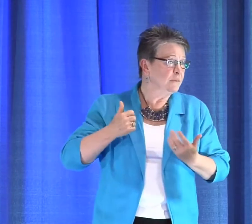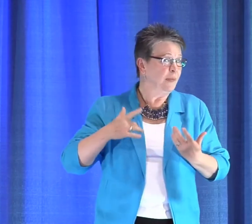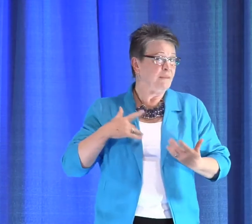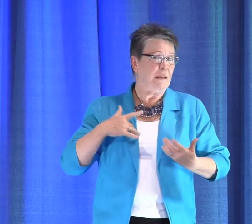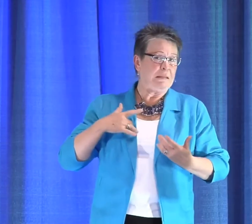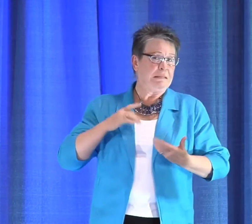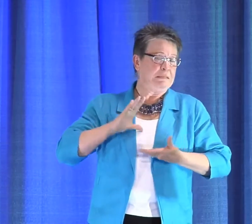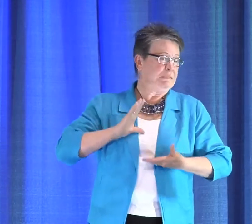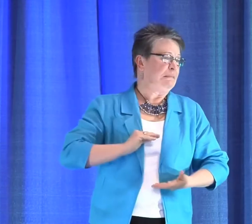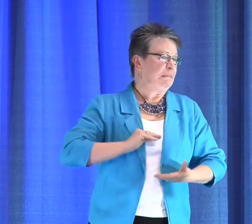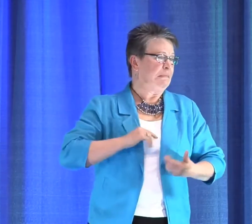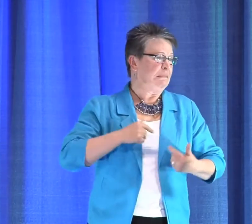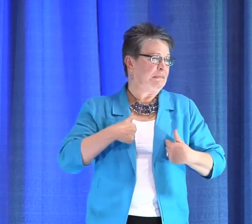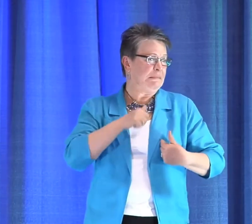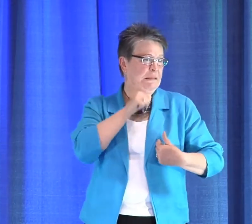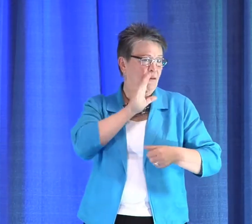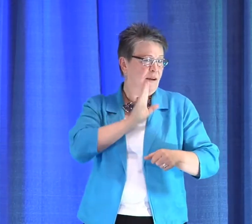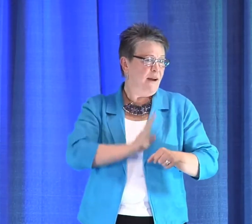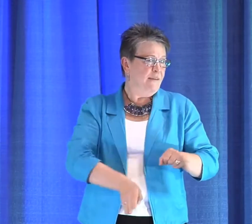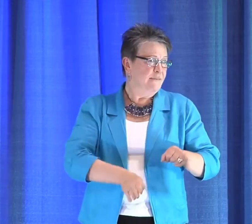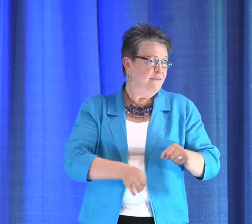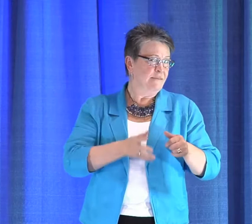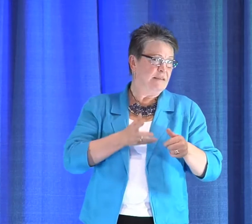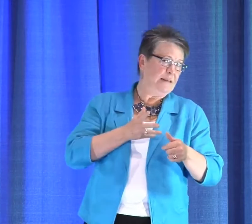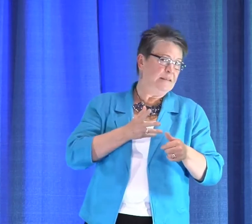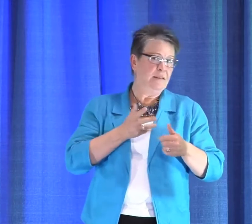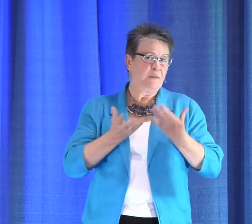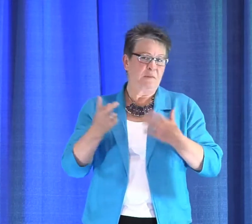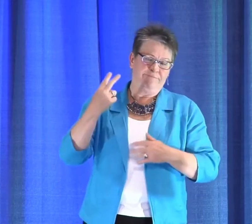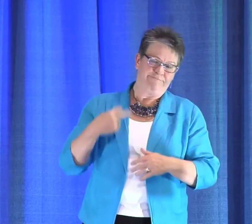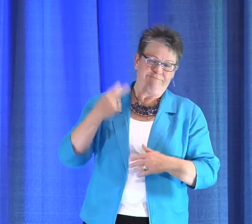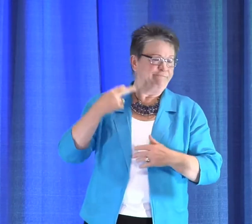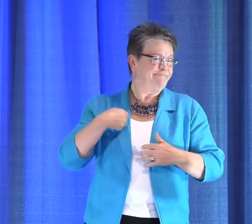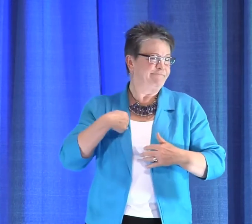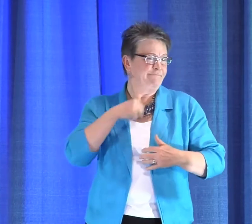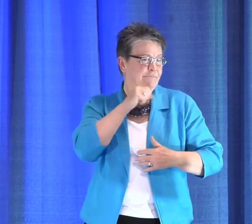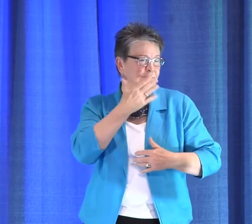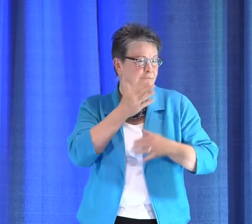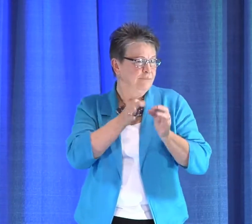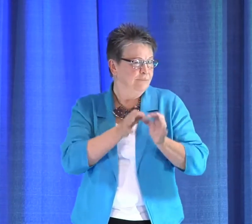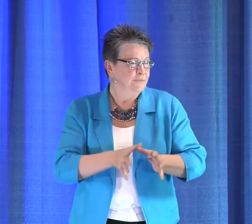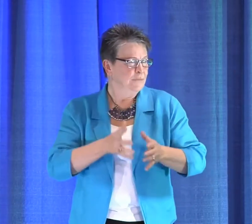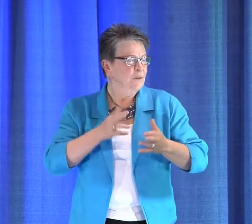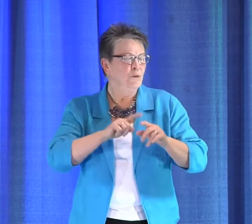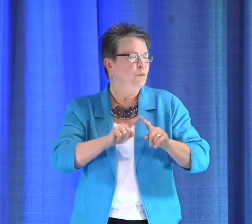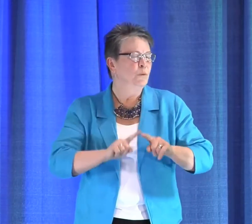That those interpreters feel attacked, feel like they're not good enough, that we're looking down on them.